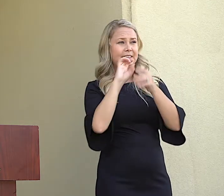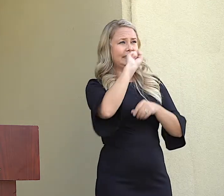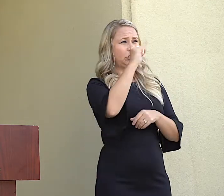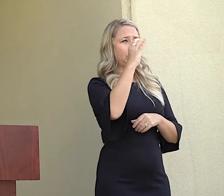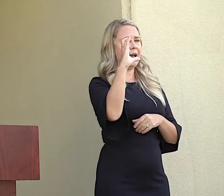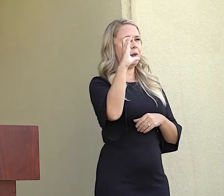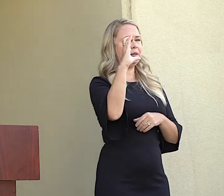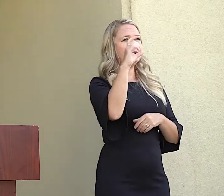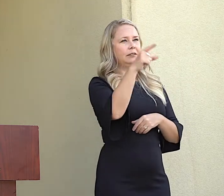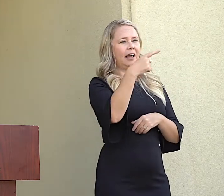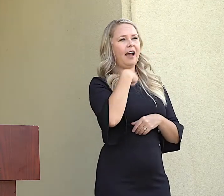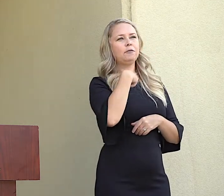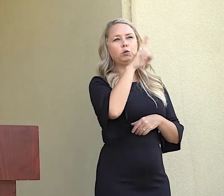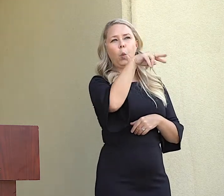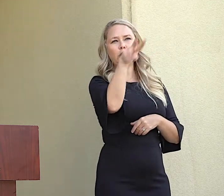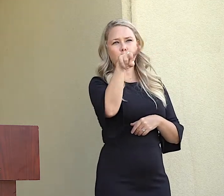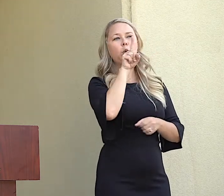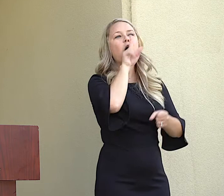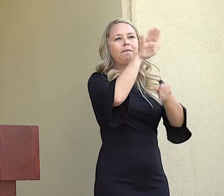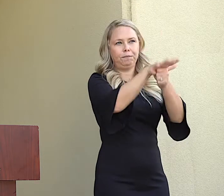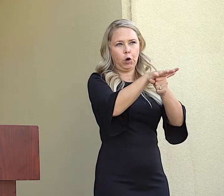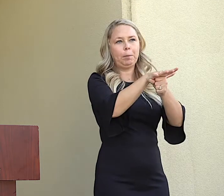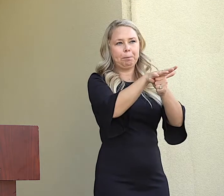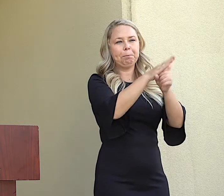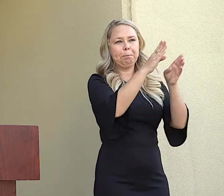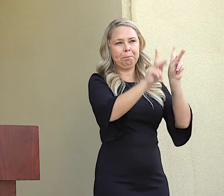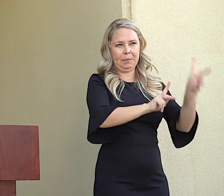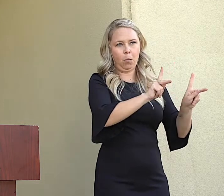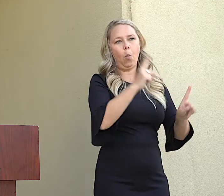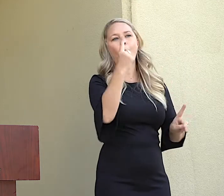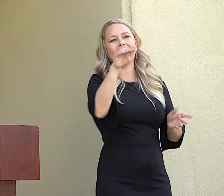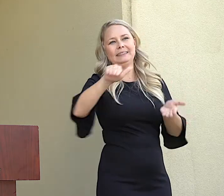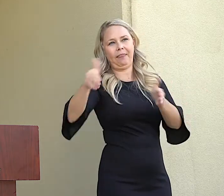County 22 confirmed cases and 1 death.